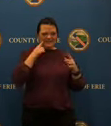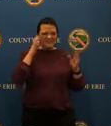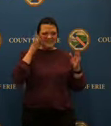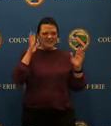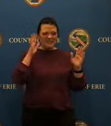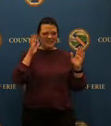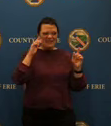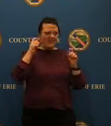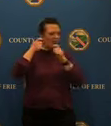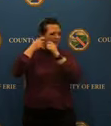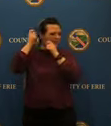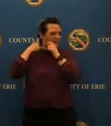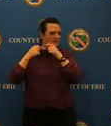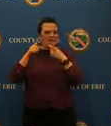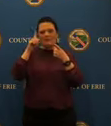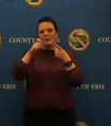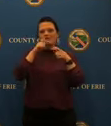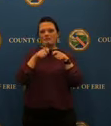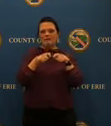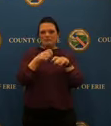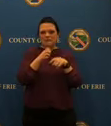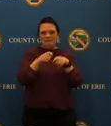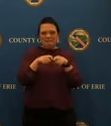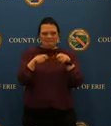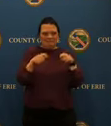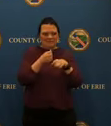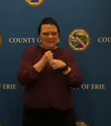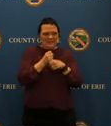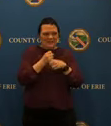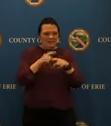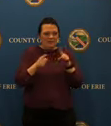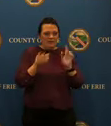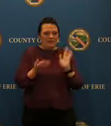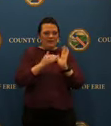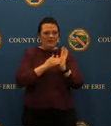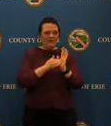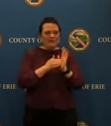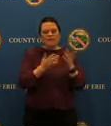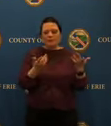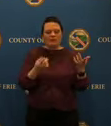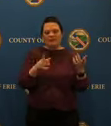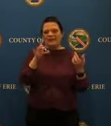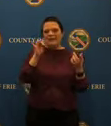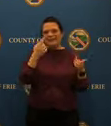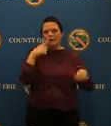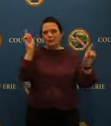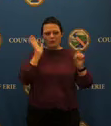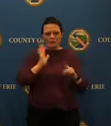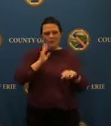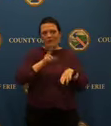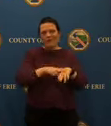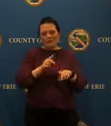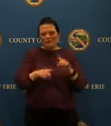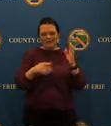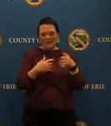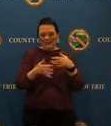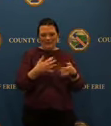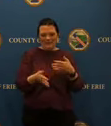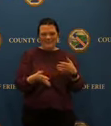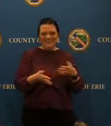bands over. I have to tighten it, but again, it did work before, of course, but